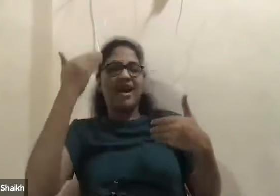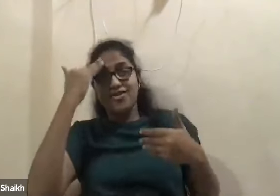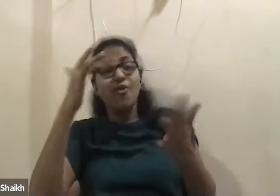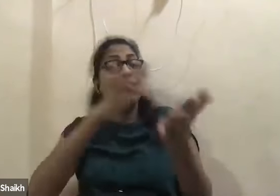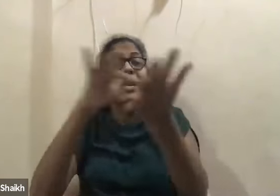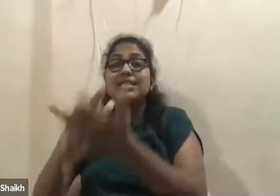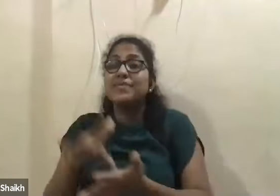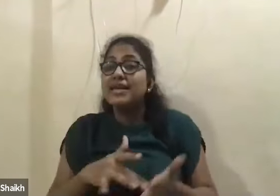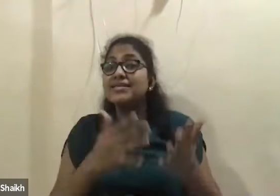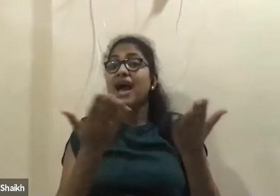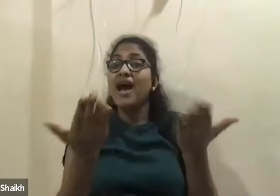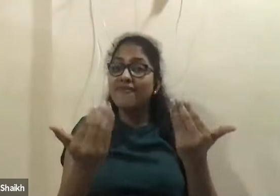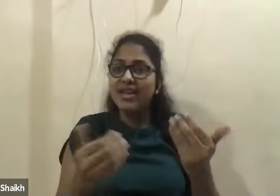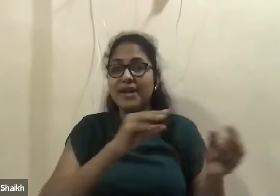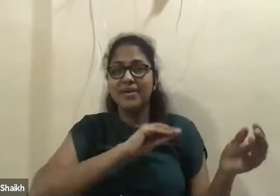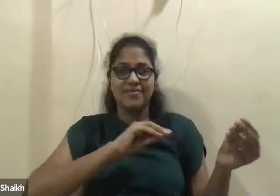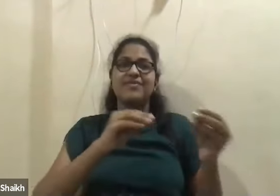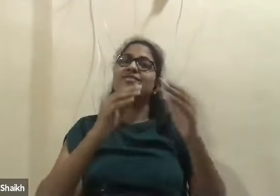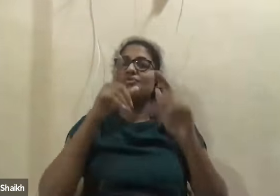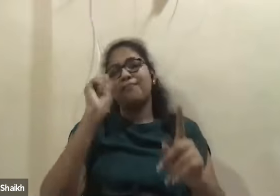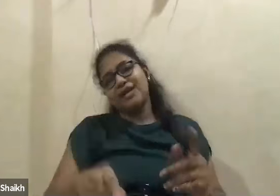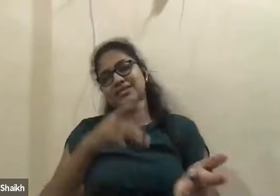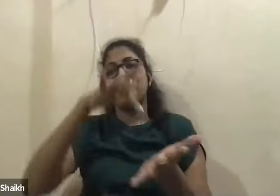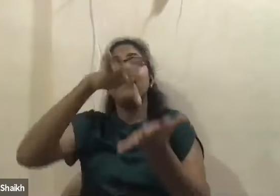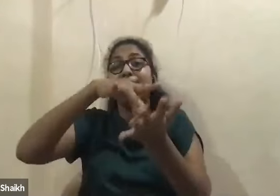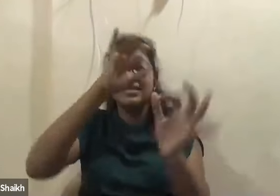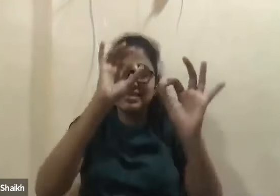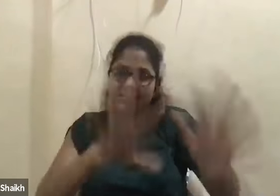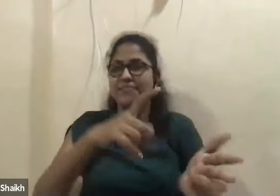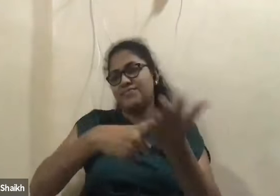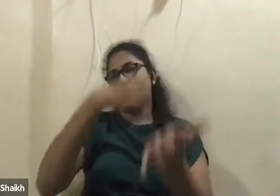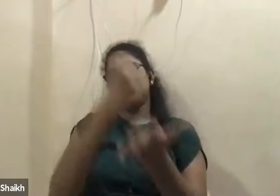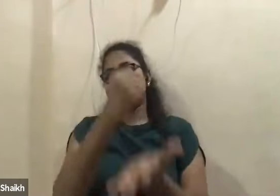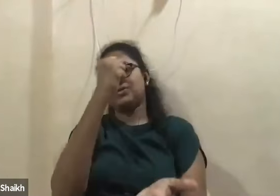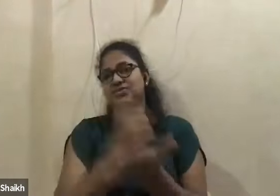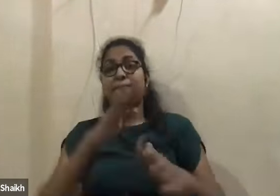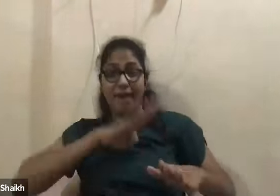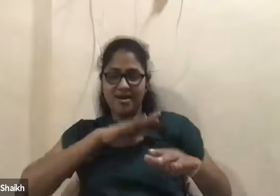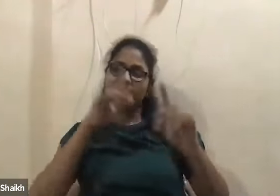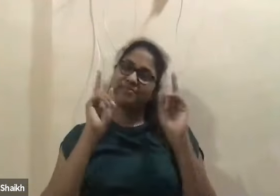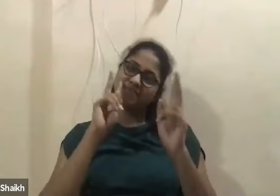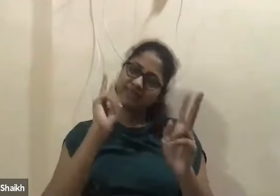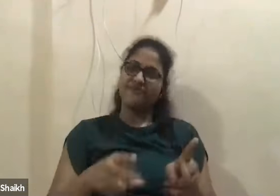you have to get it registered there. So if it's in Maharashtra, then it's in Maharashtra. So supposing you create a trust